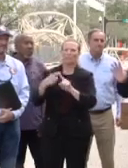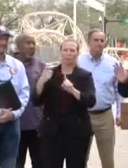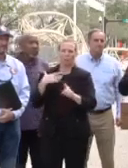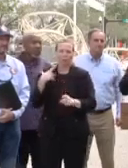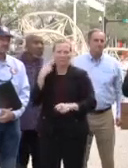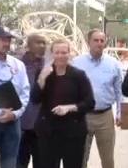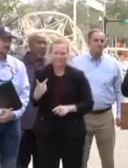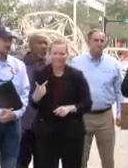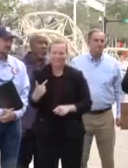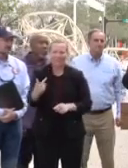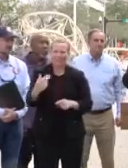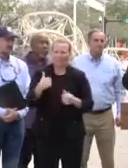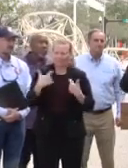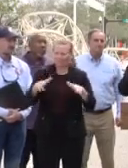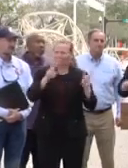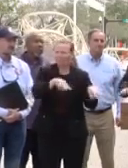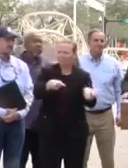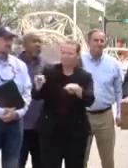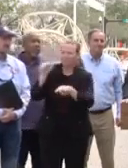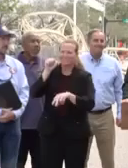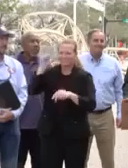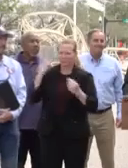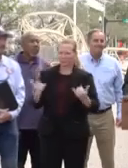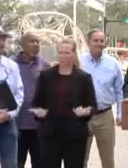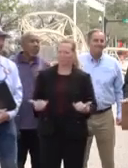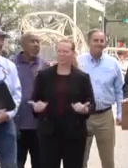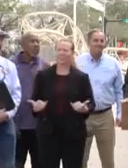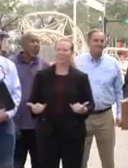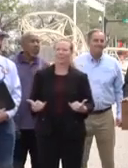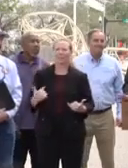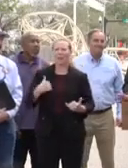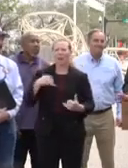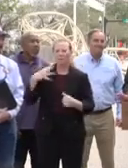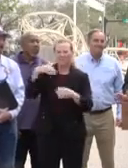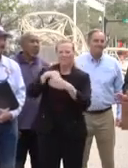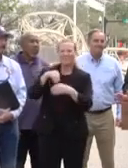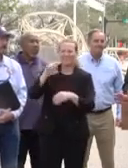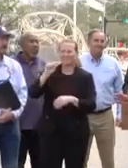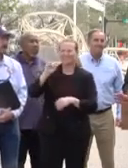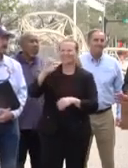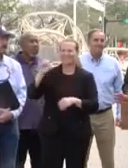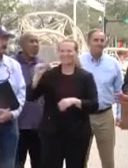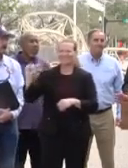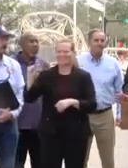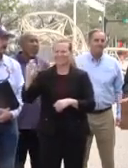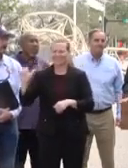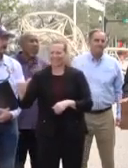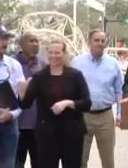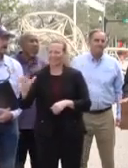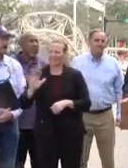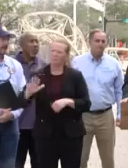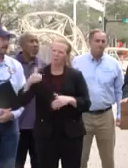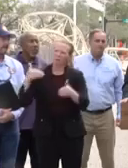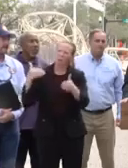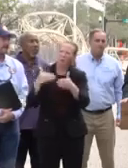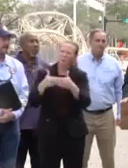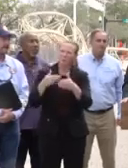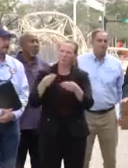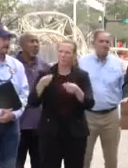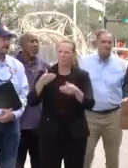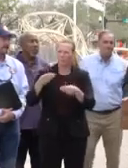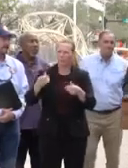having toured yesterday and today, I was in Siesta Key, which was, you know, pretty close to ground zero of where the storm